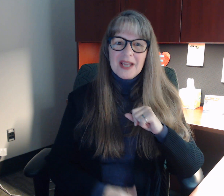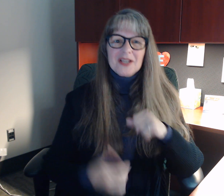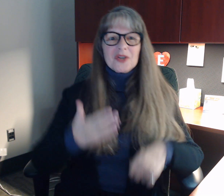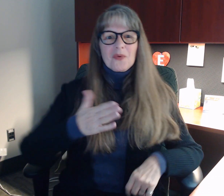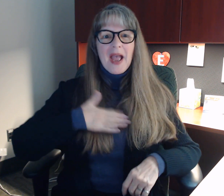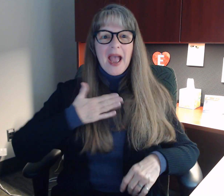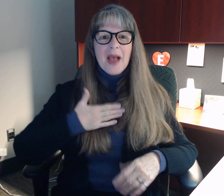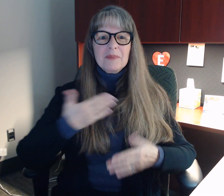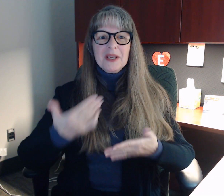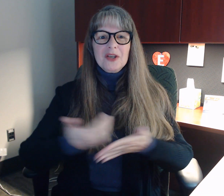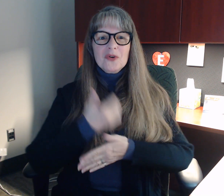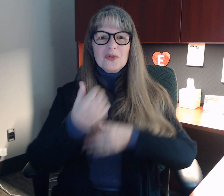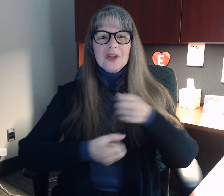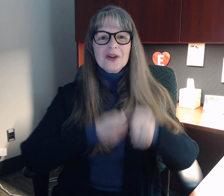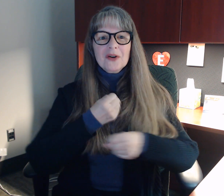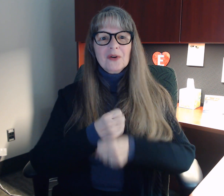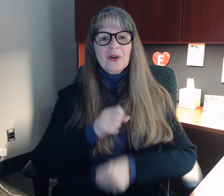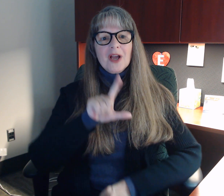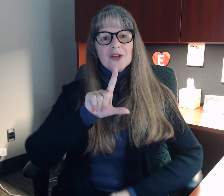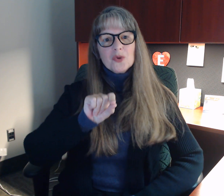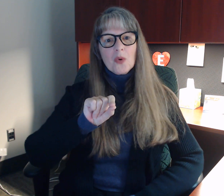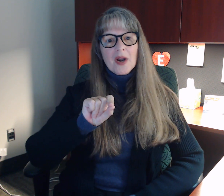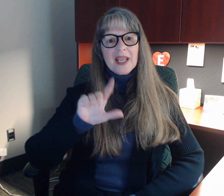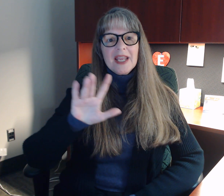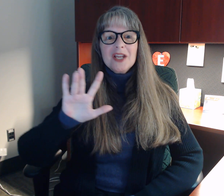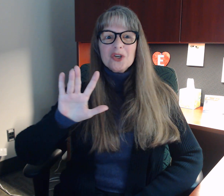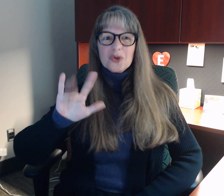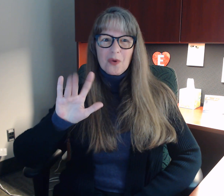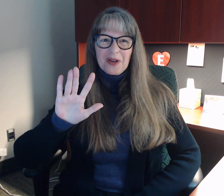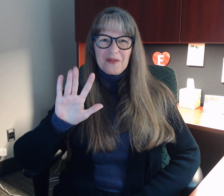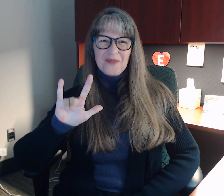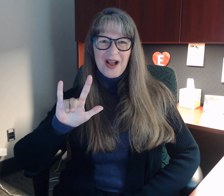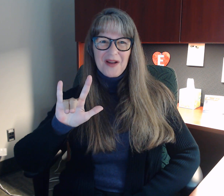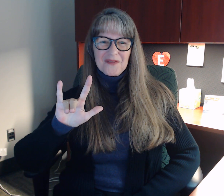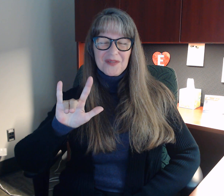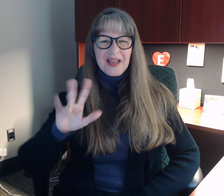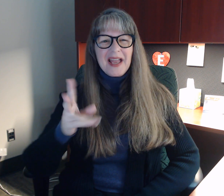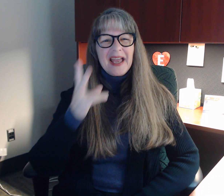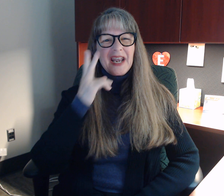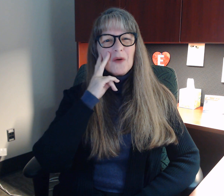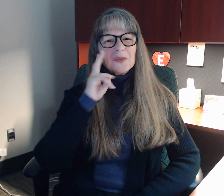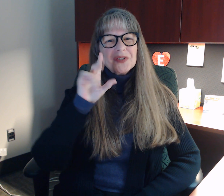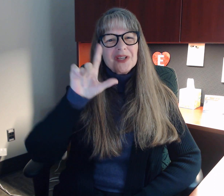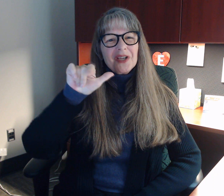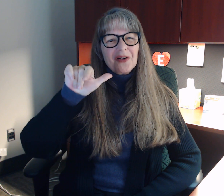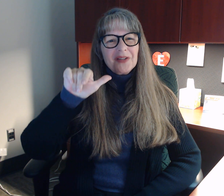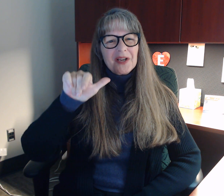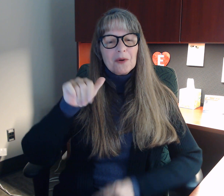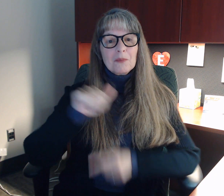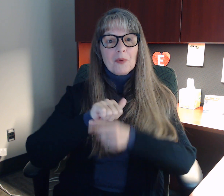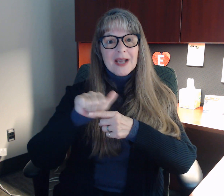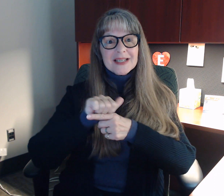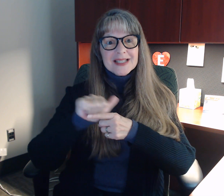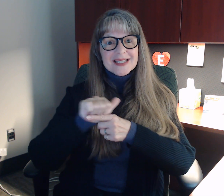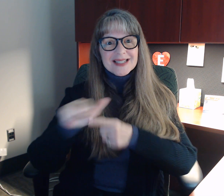Happy New Year 2025. And I will see y'all later. Practice.